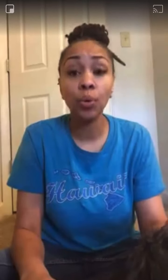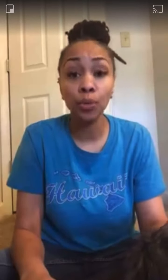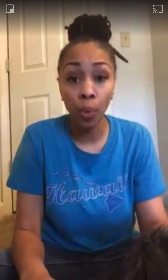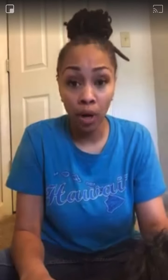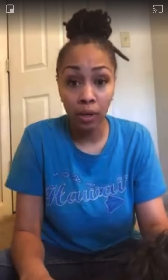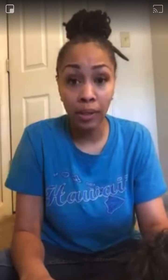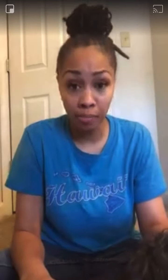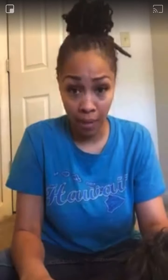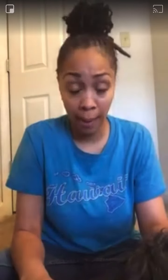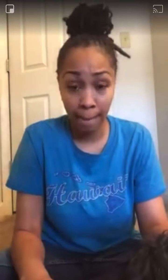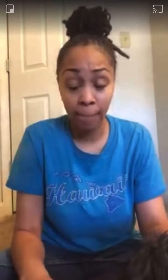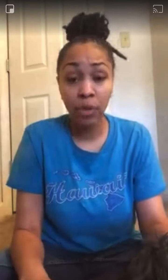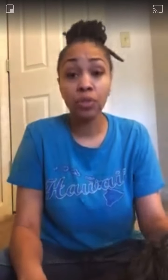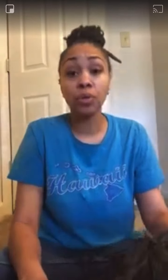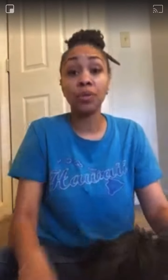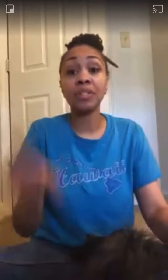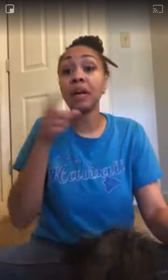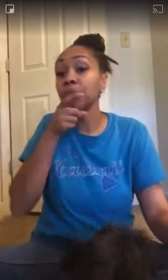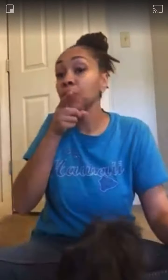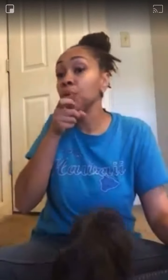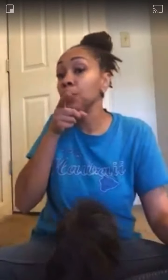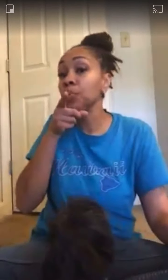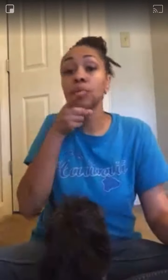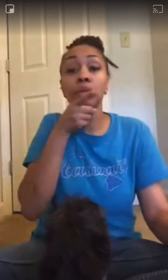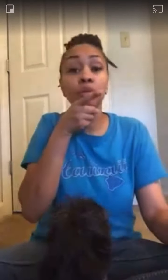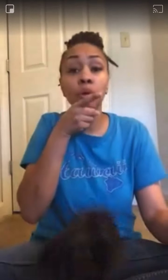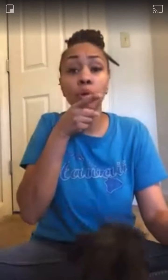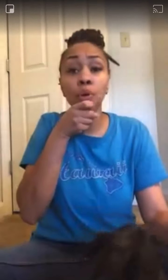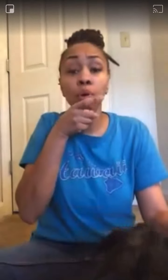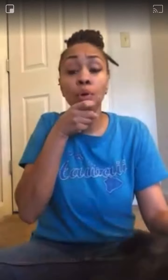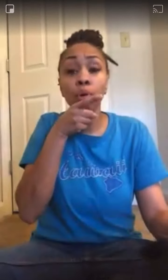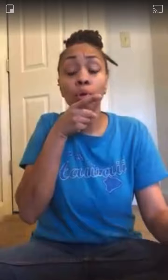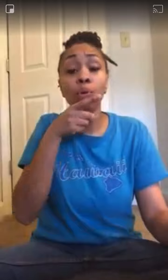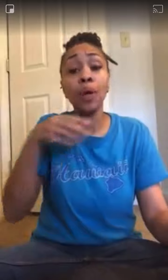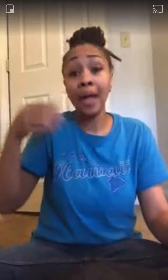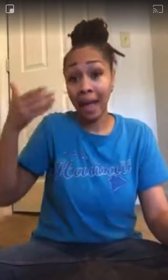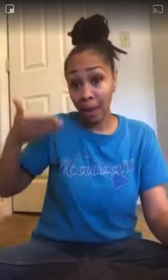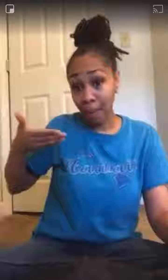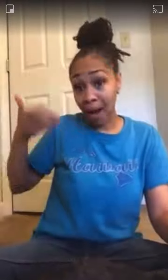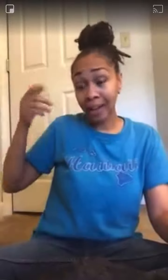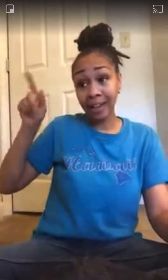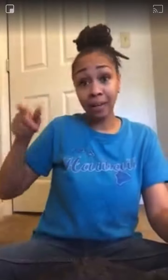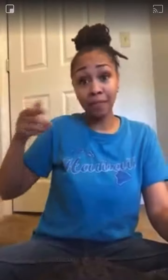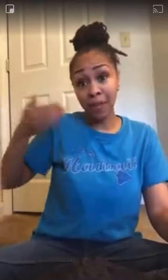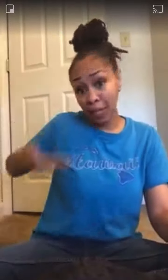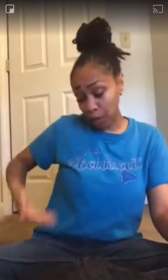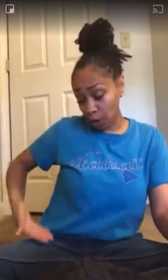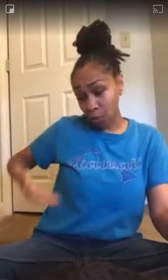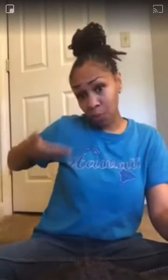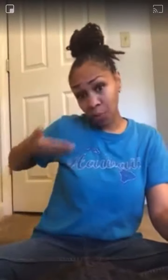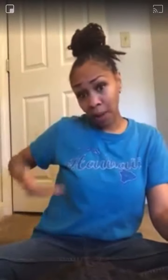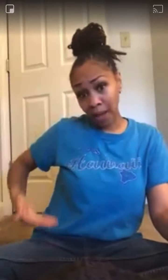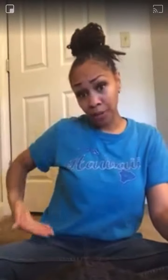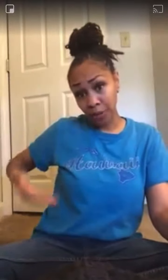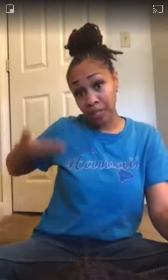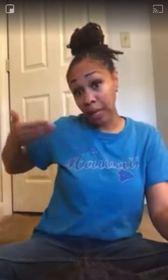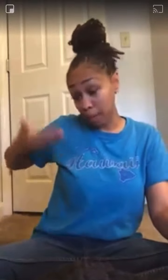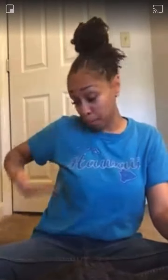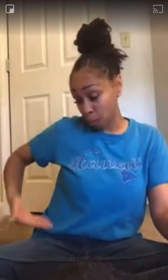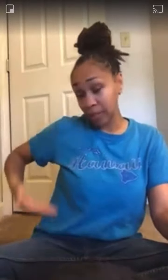would welcome me? So the sign for who, so who am I? In the video, I do this like I'm pointing